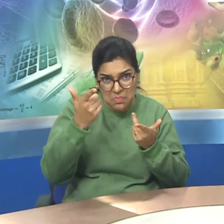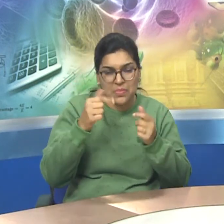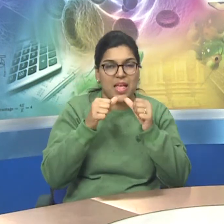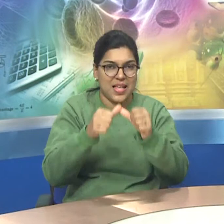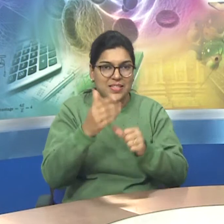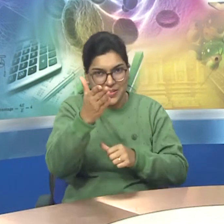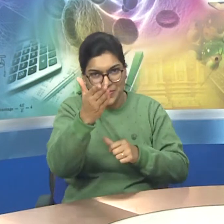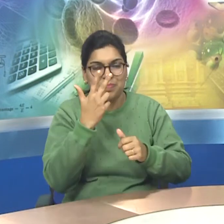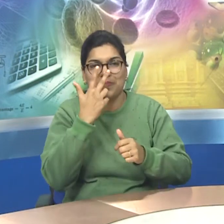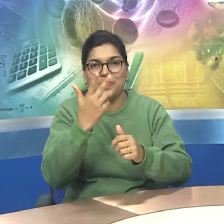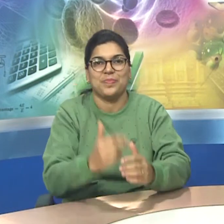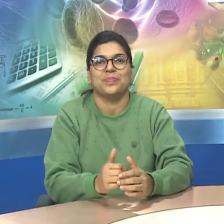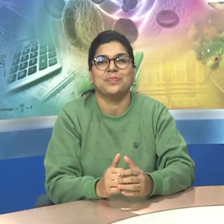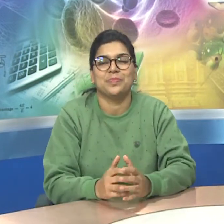Let us see the meaning.